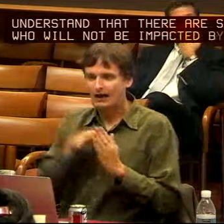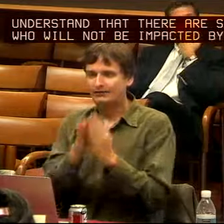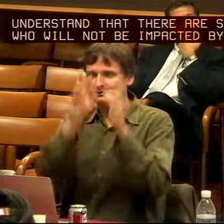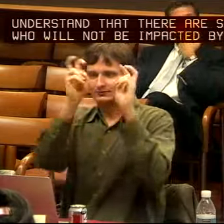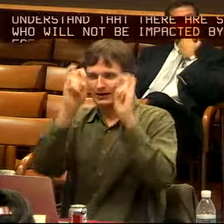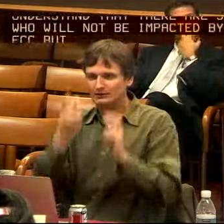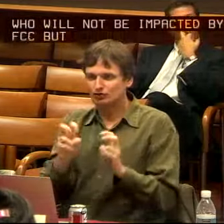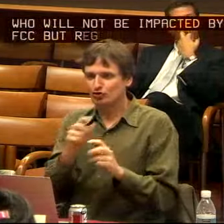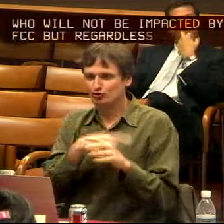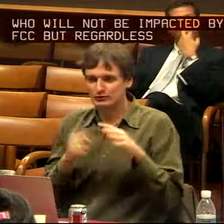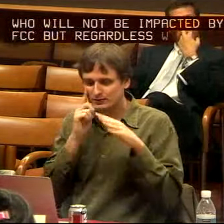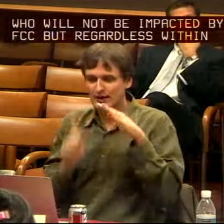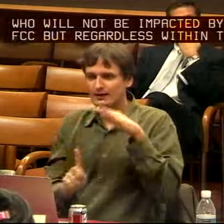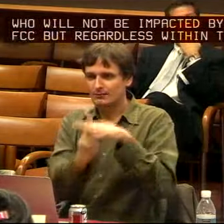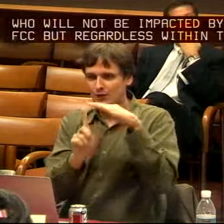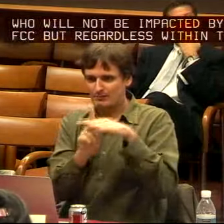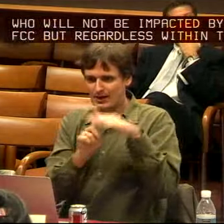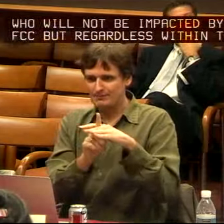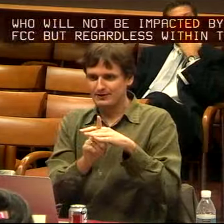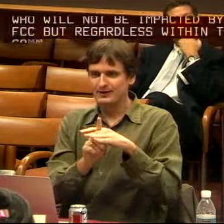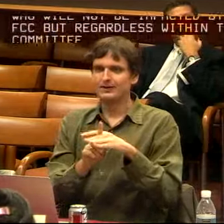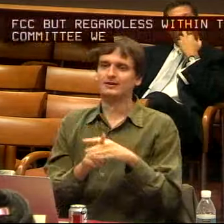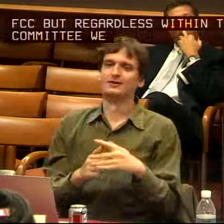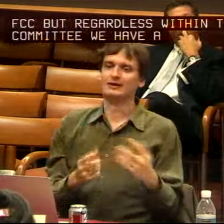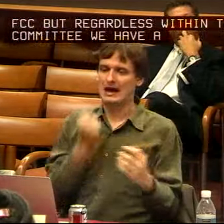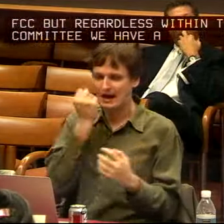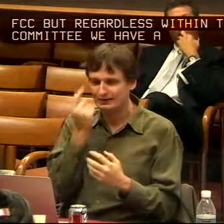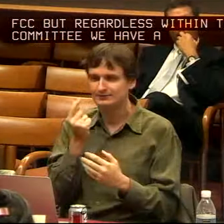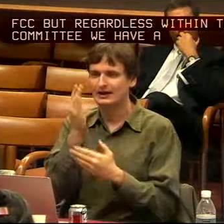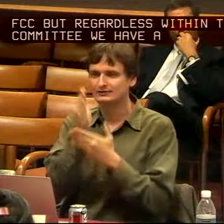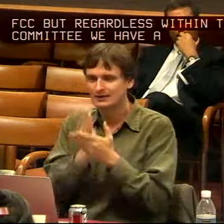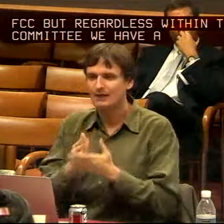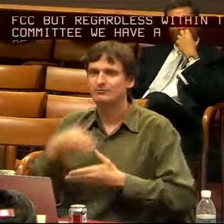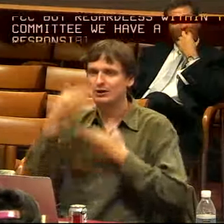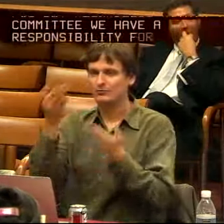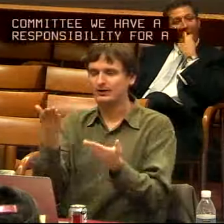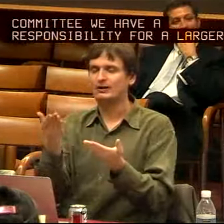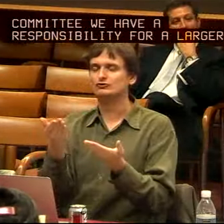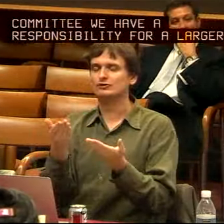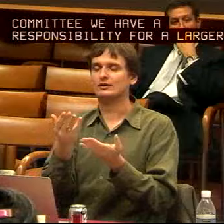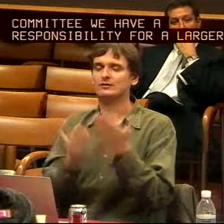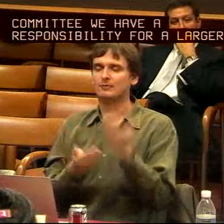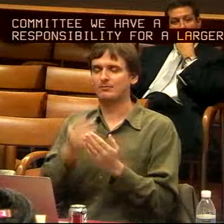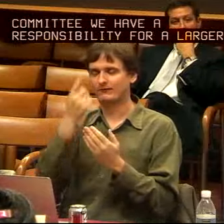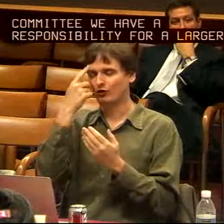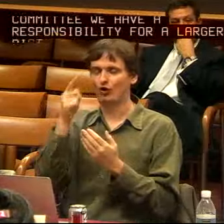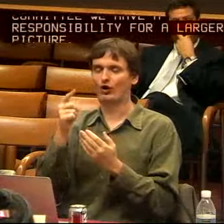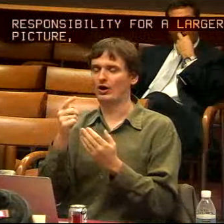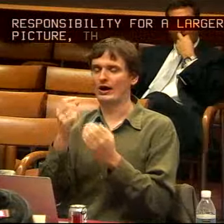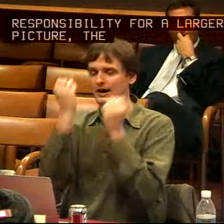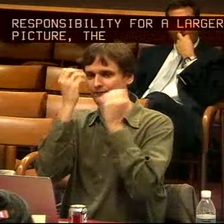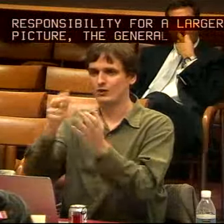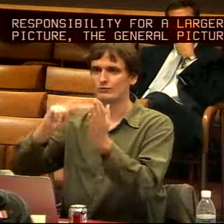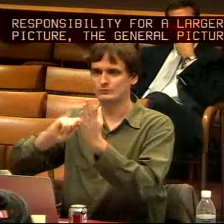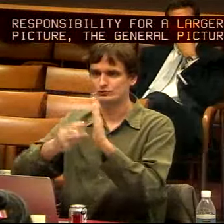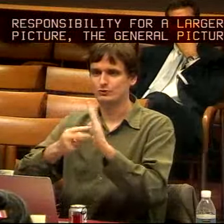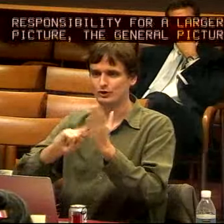of access, and we're addressing these issues, and these are the issues that are coming up. We understand that within the recommendations, there may